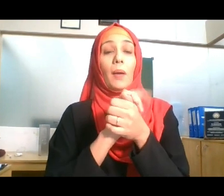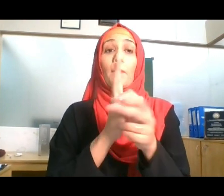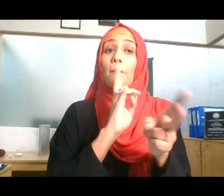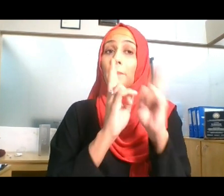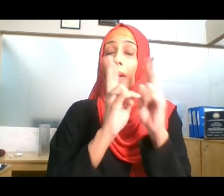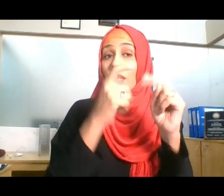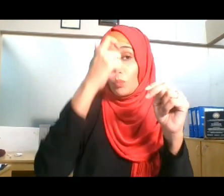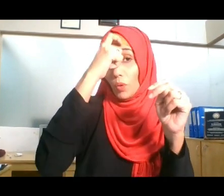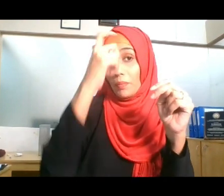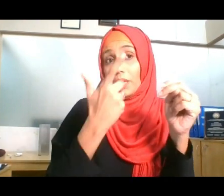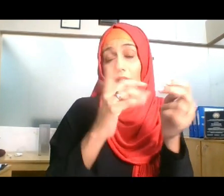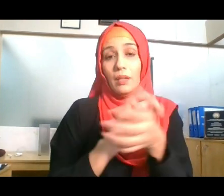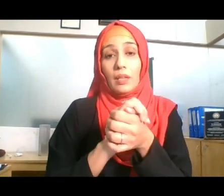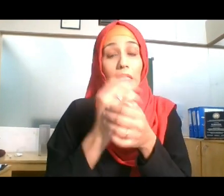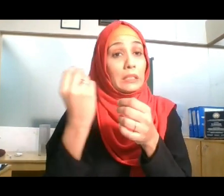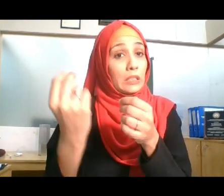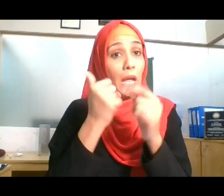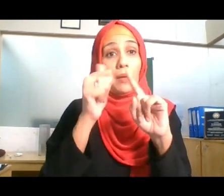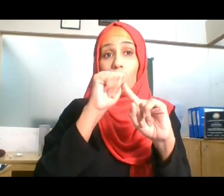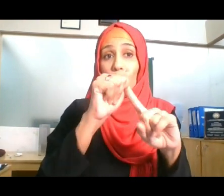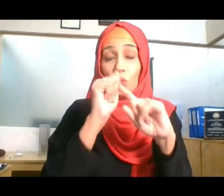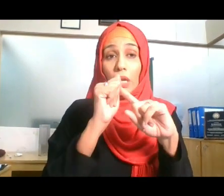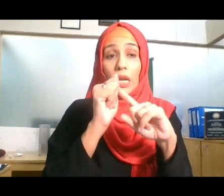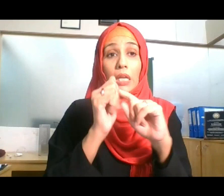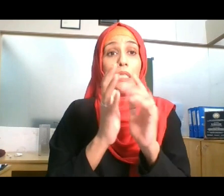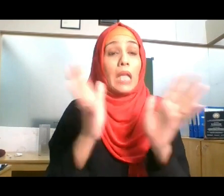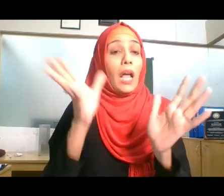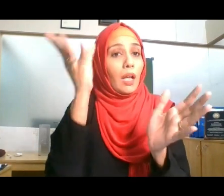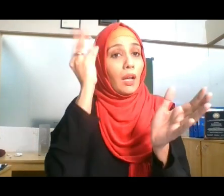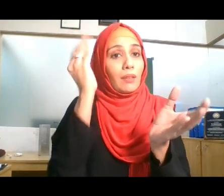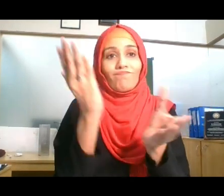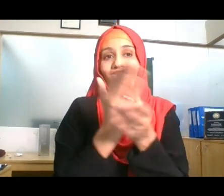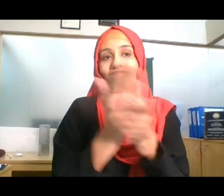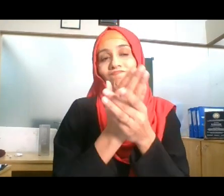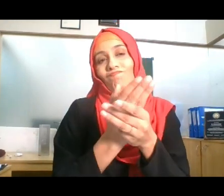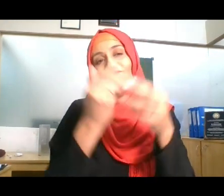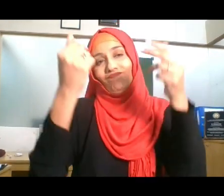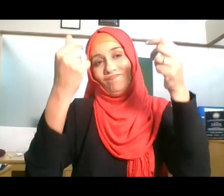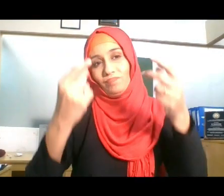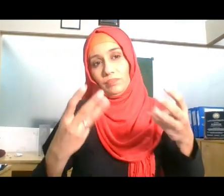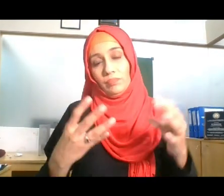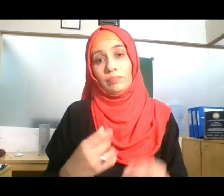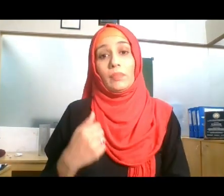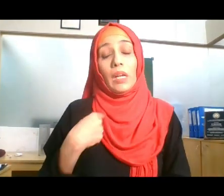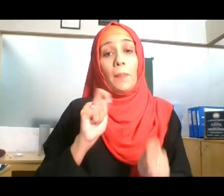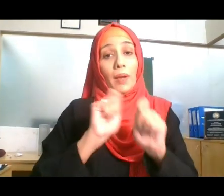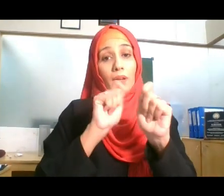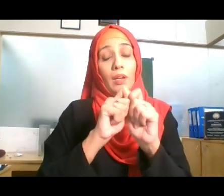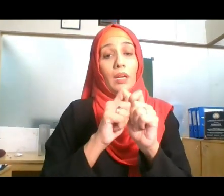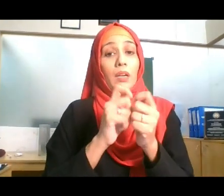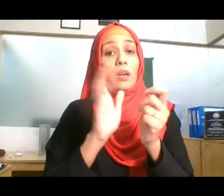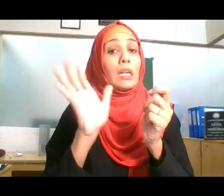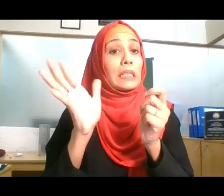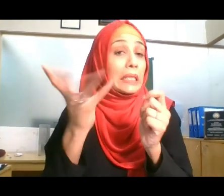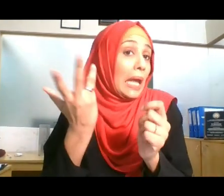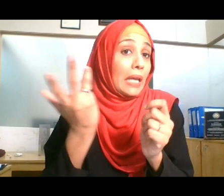of the urgent need for big data sets, which will first of all establish for us what